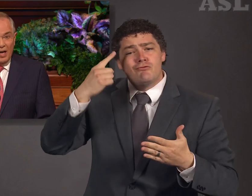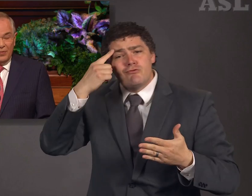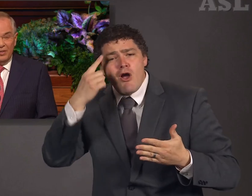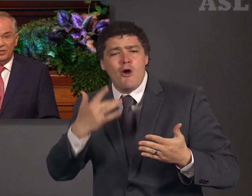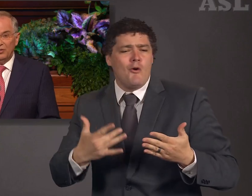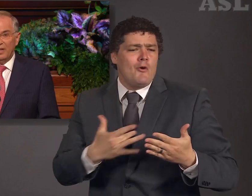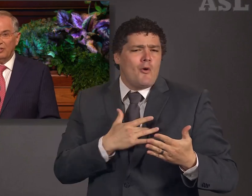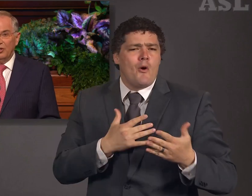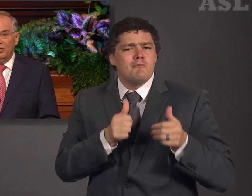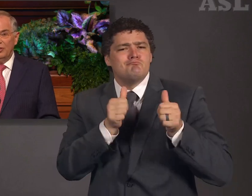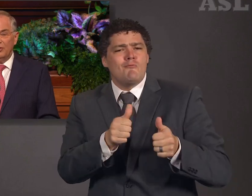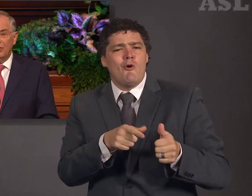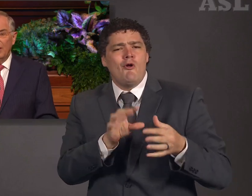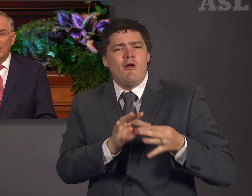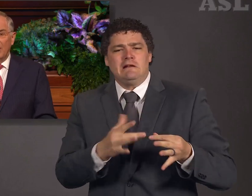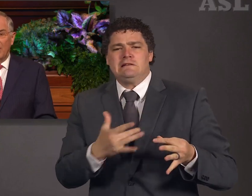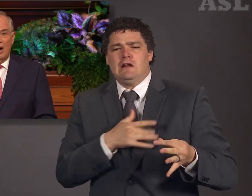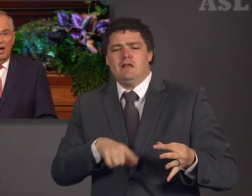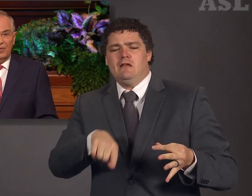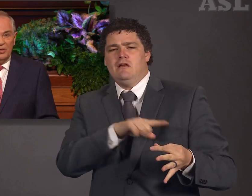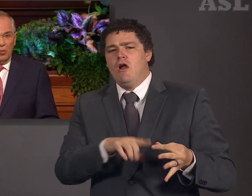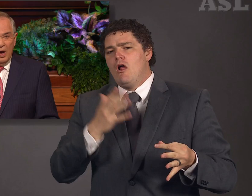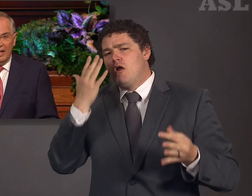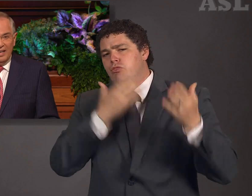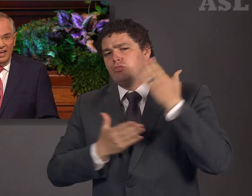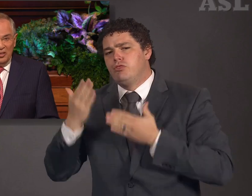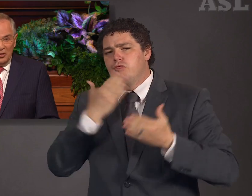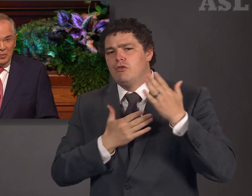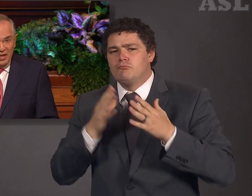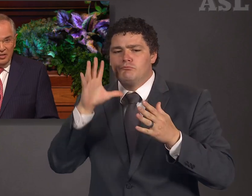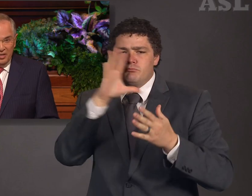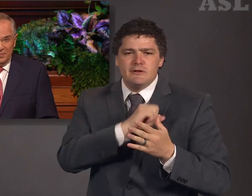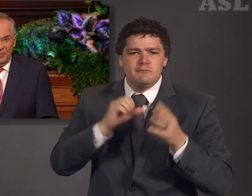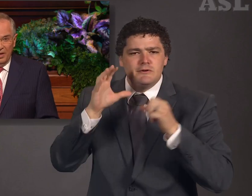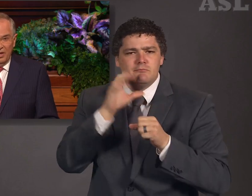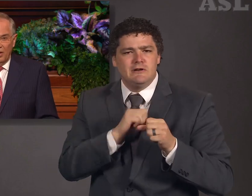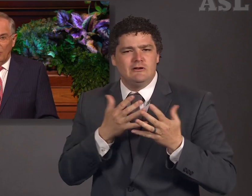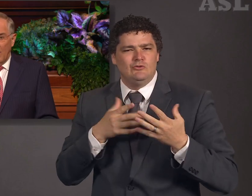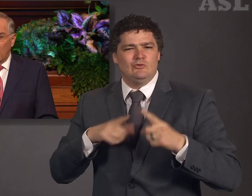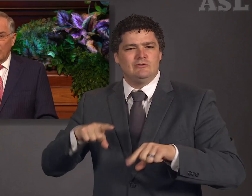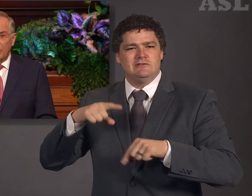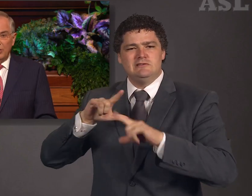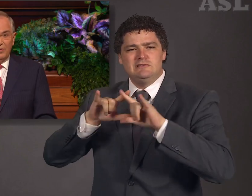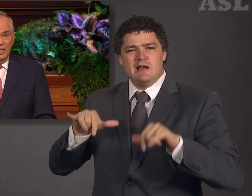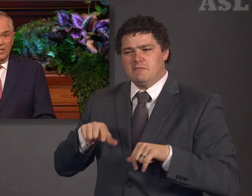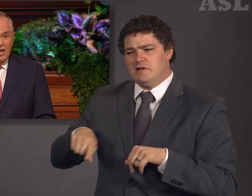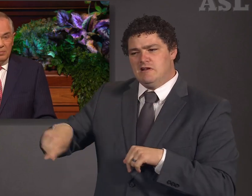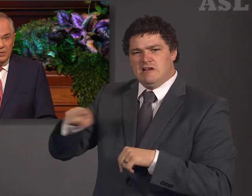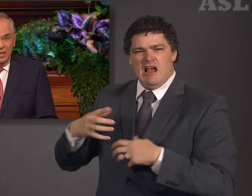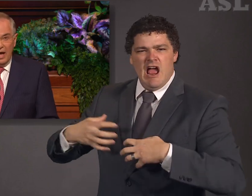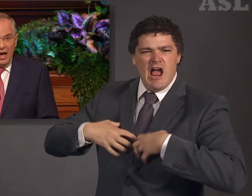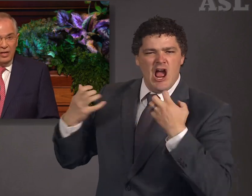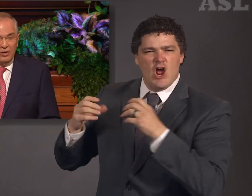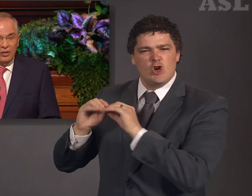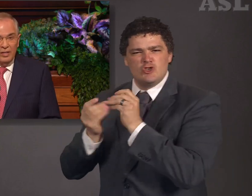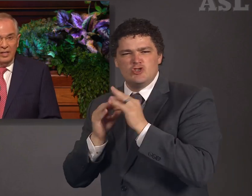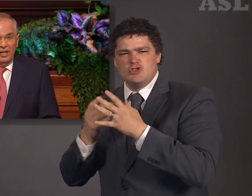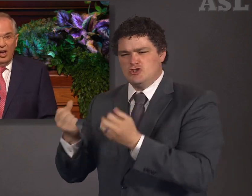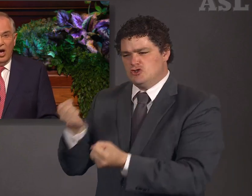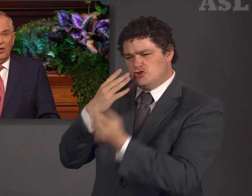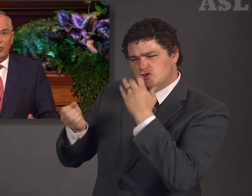of thoughtfulness and goodness are often quietly under the radar, while words of contempt and